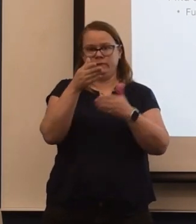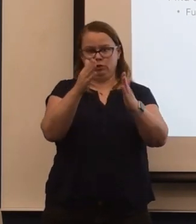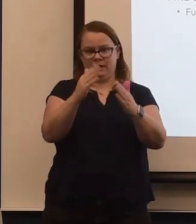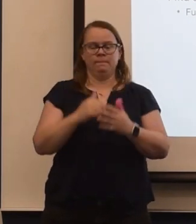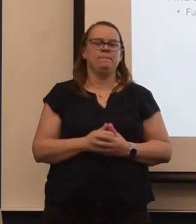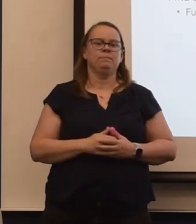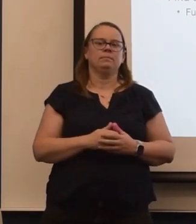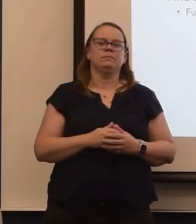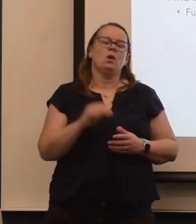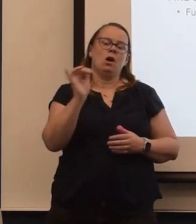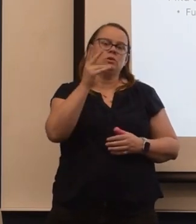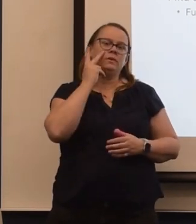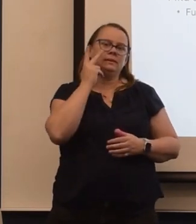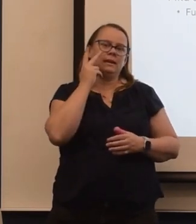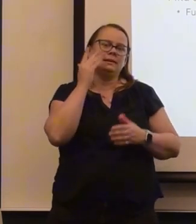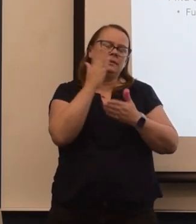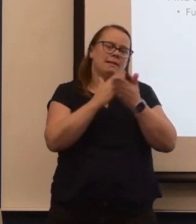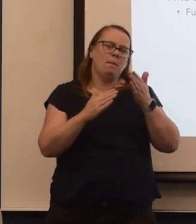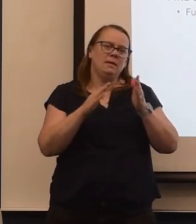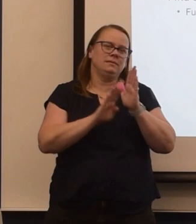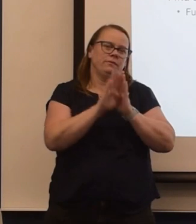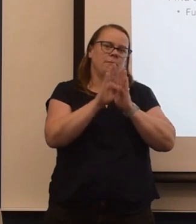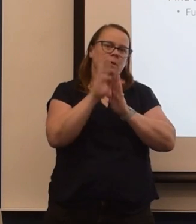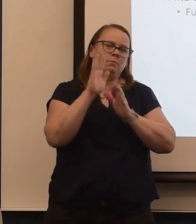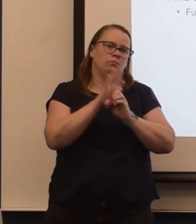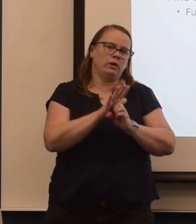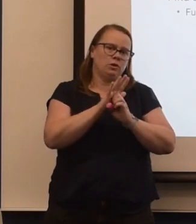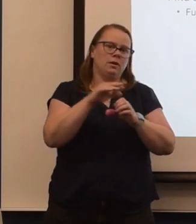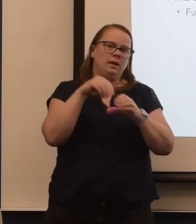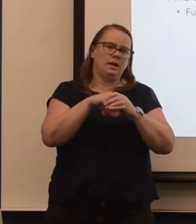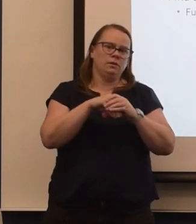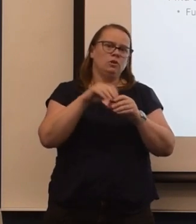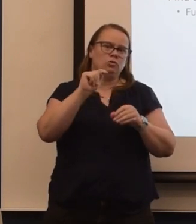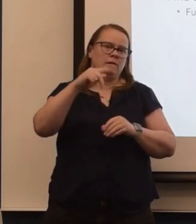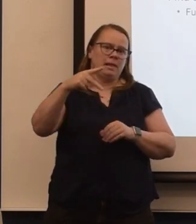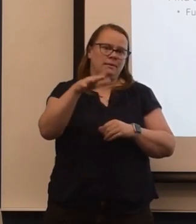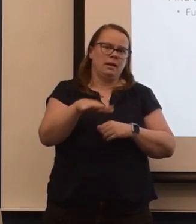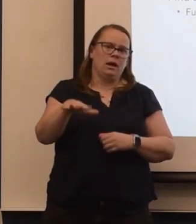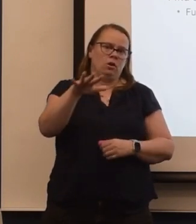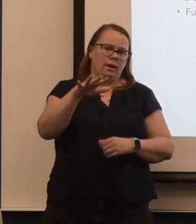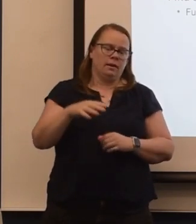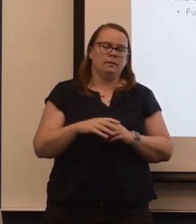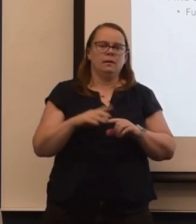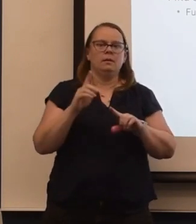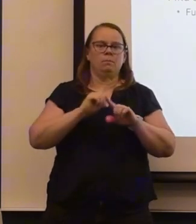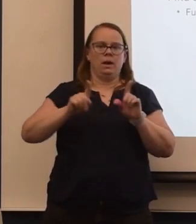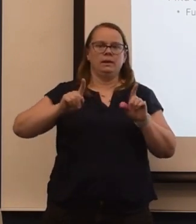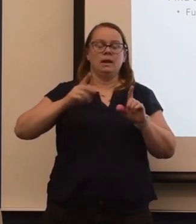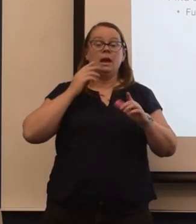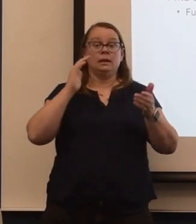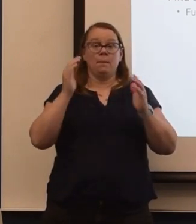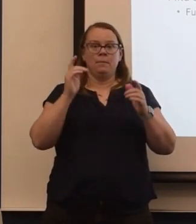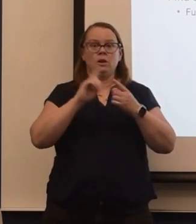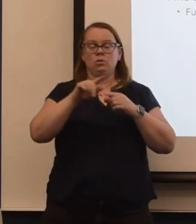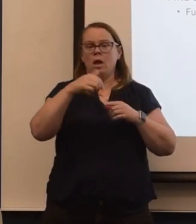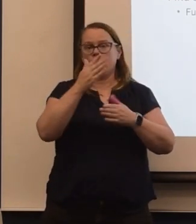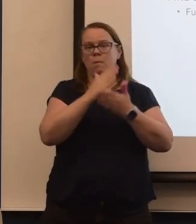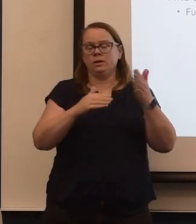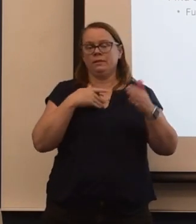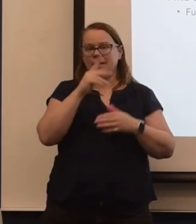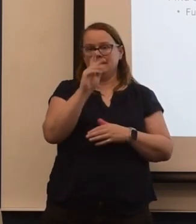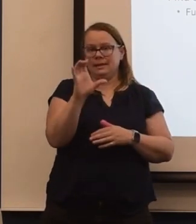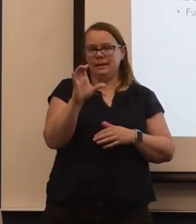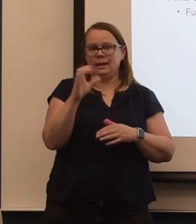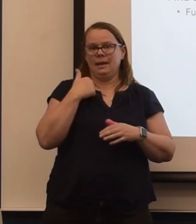overall, we have seen some mild development pressure in the Truman Plaza area, but compared to other parts of the Kansas